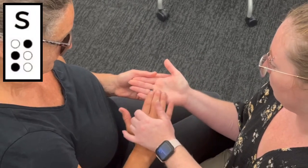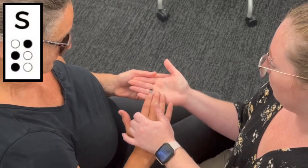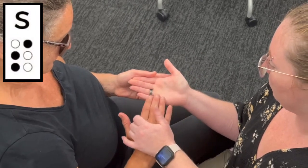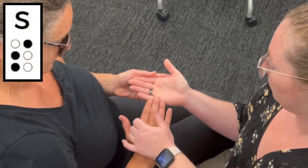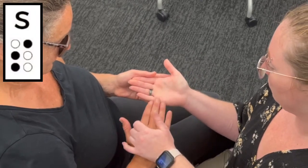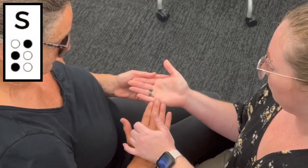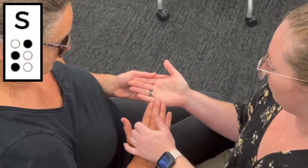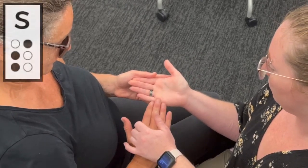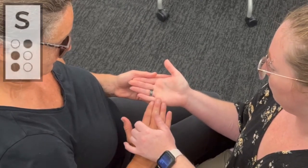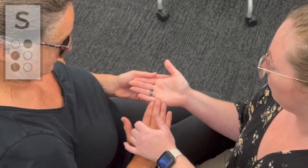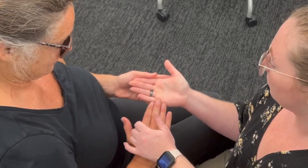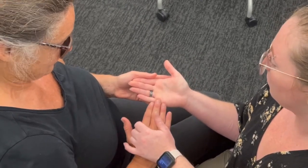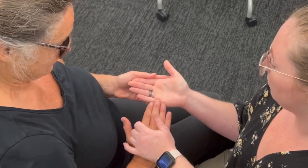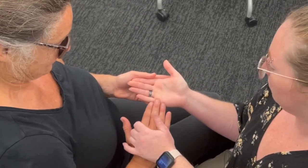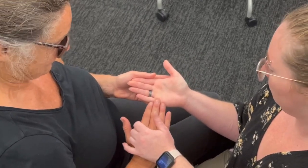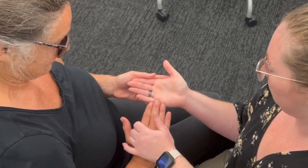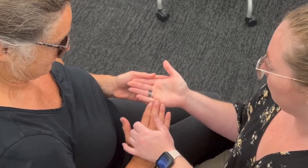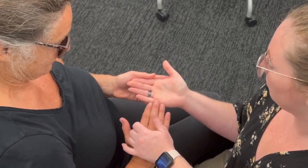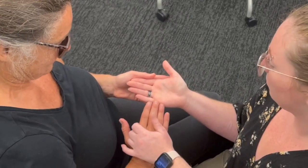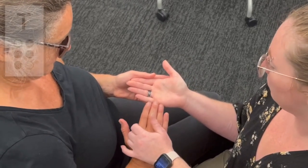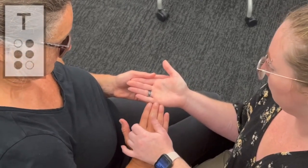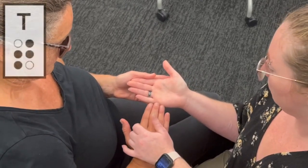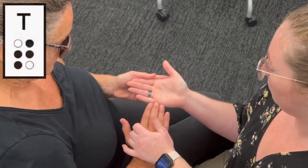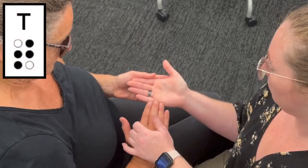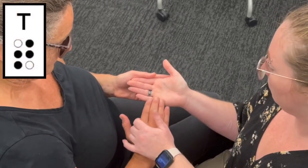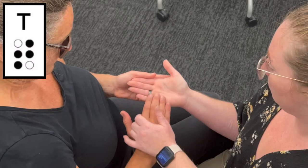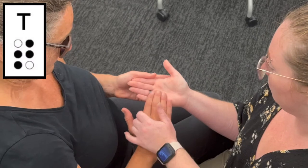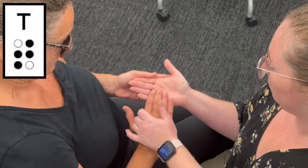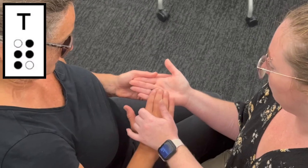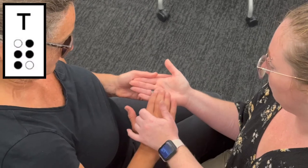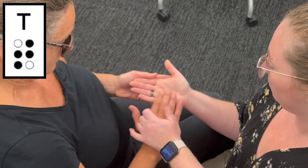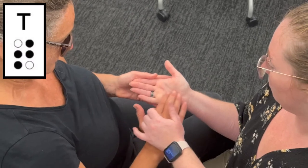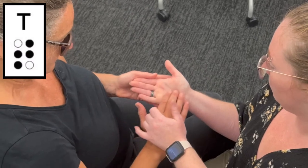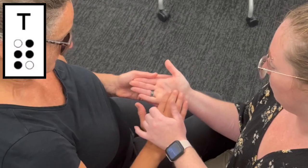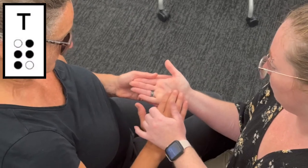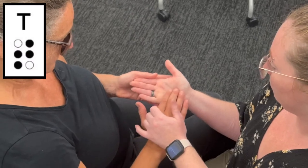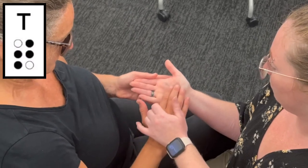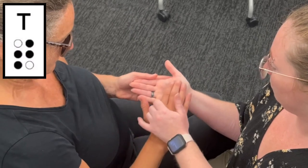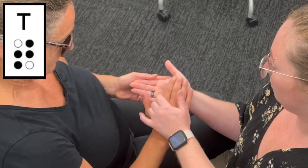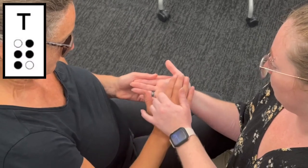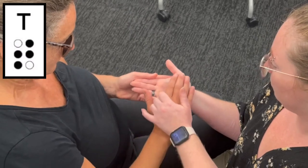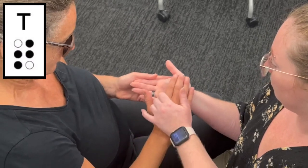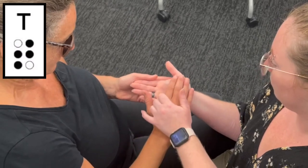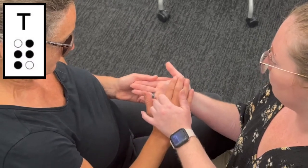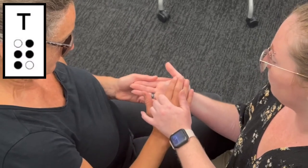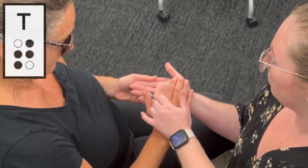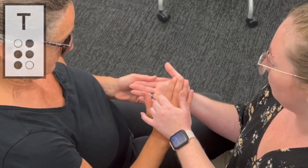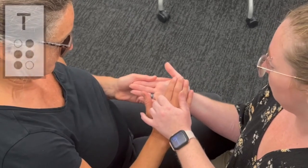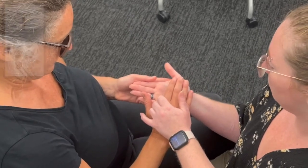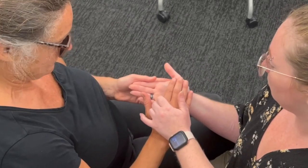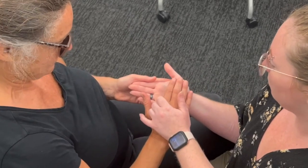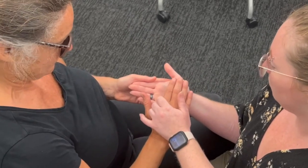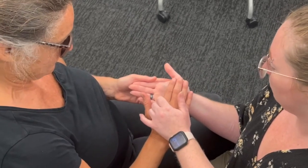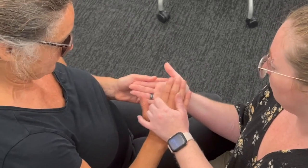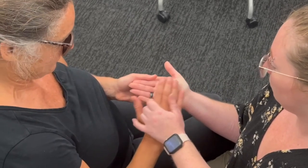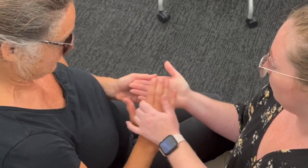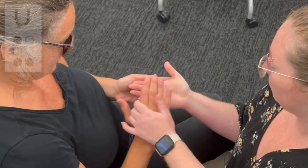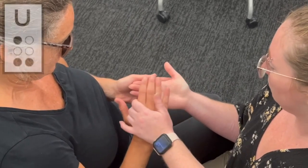T. Dots 2, 3, 4, and 5. U. Dots 1, 3, and